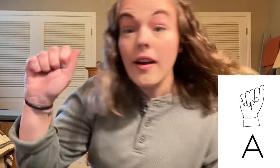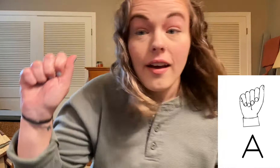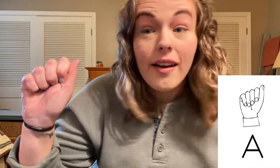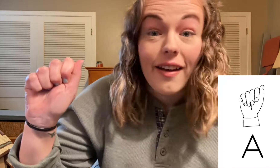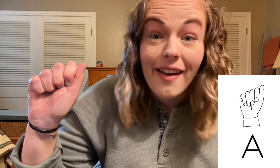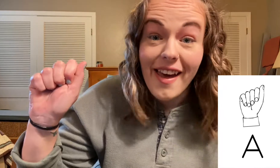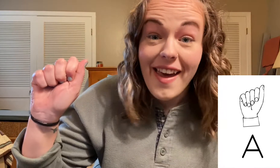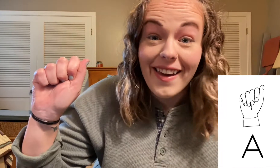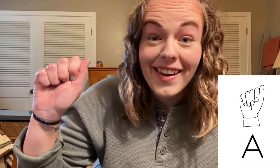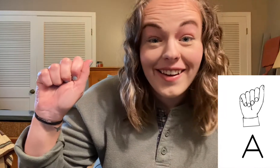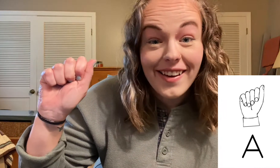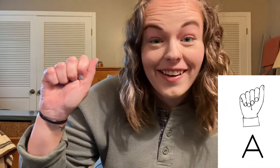A,